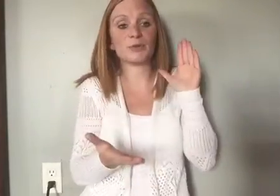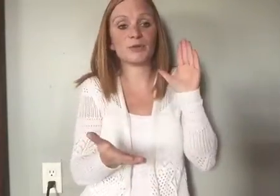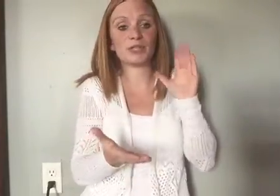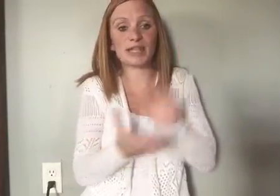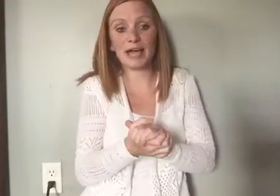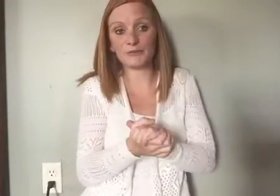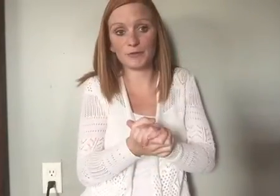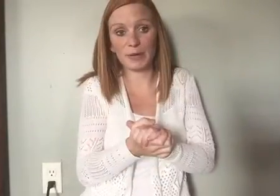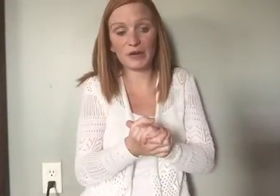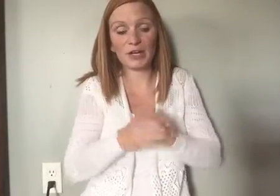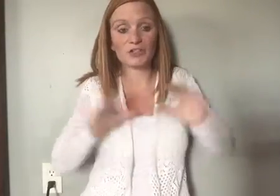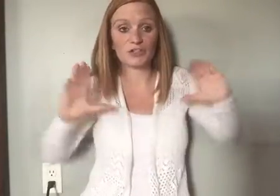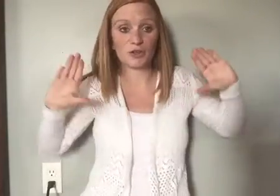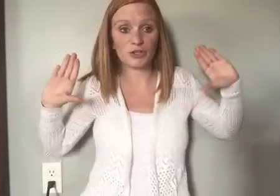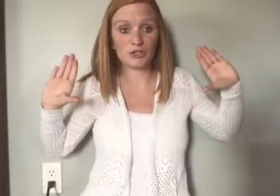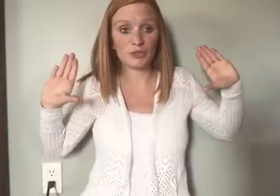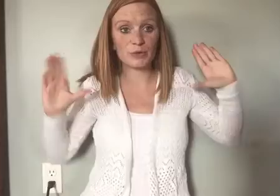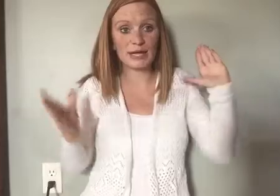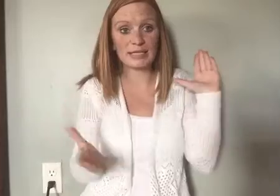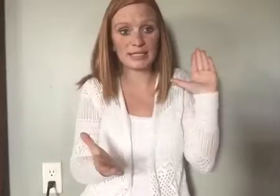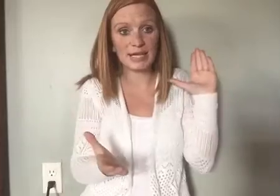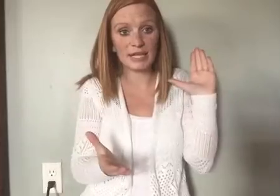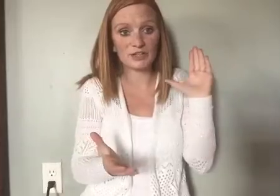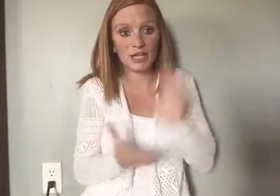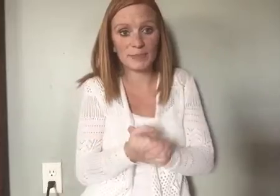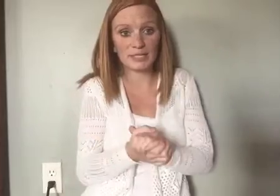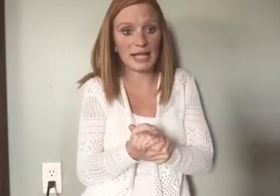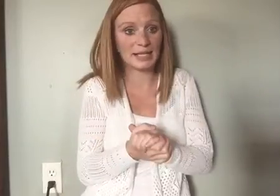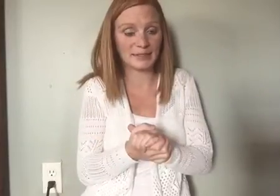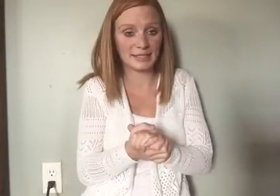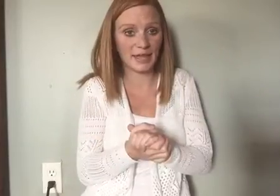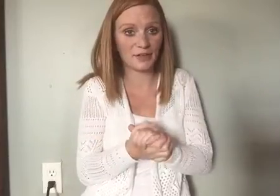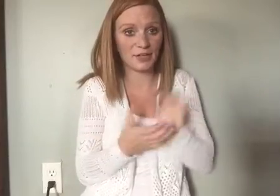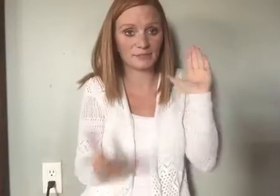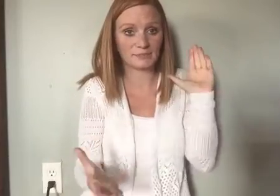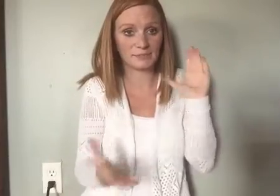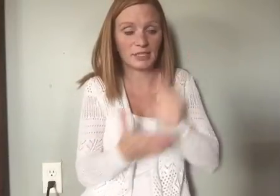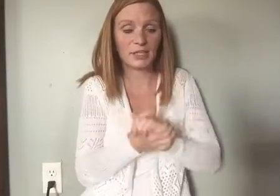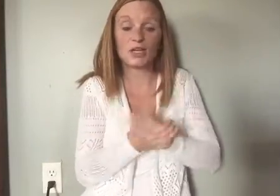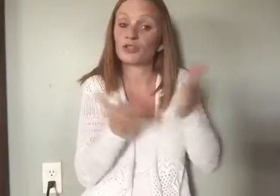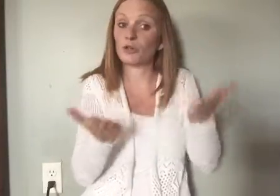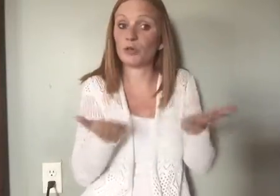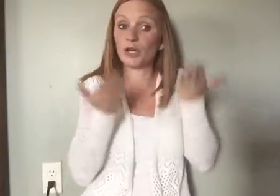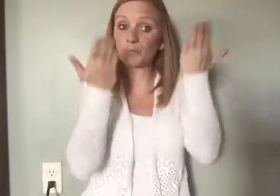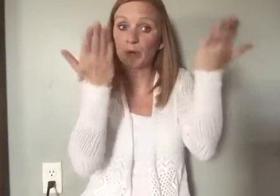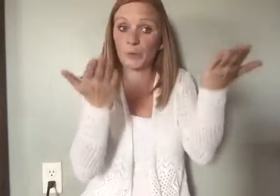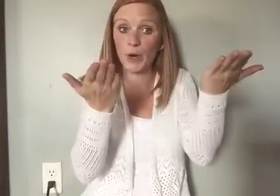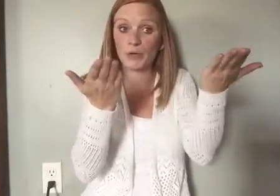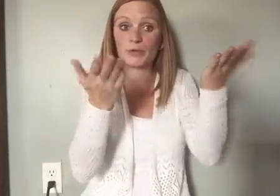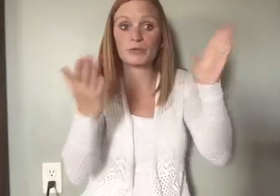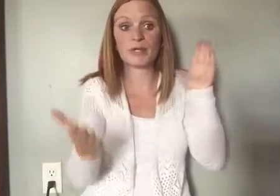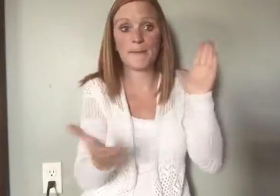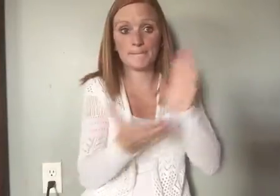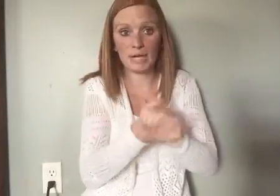do the sign for marriage. So your 2 kind of C hand shapes clasped together. So you could propose